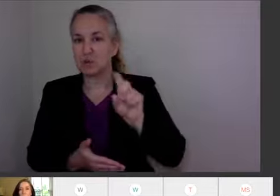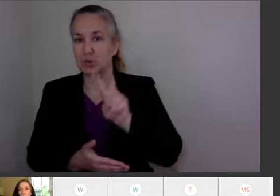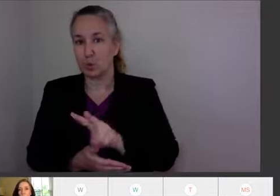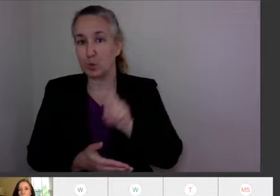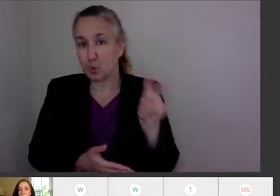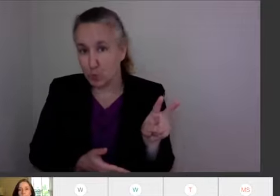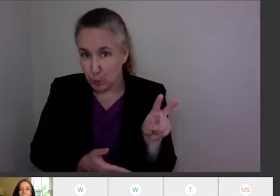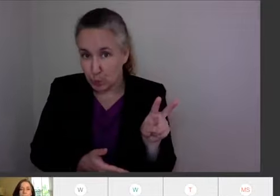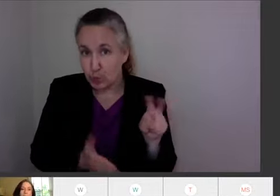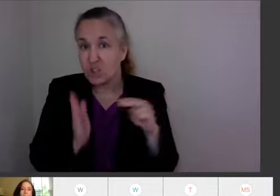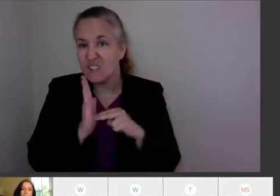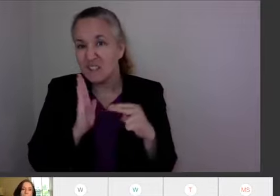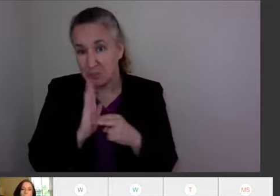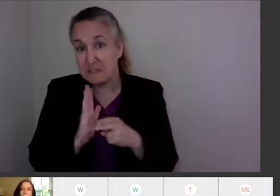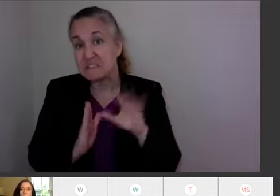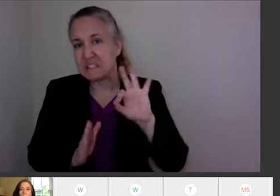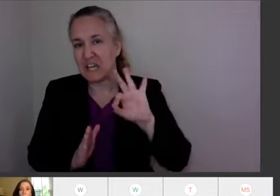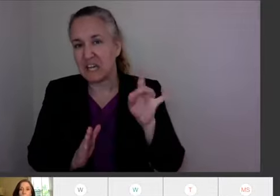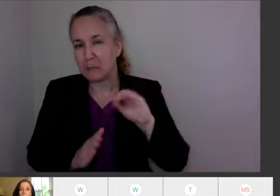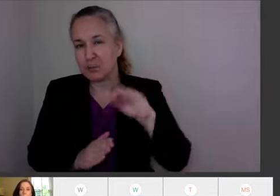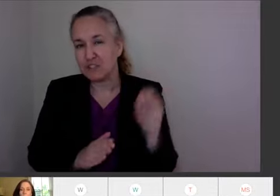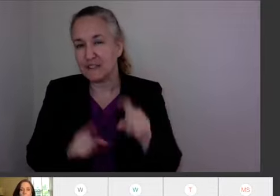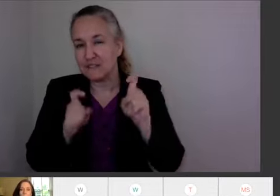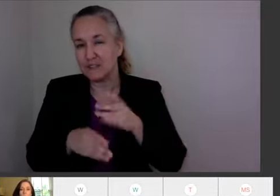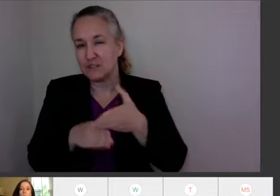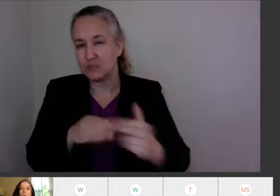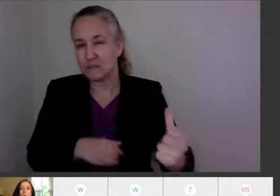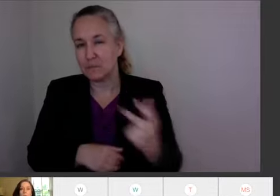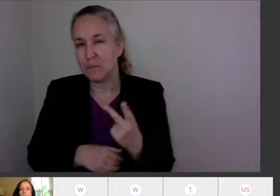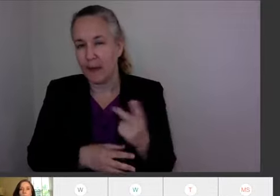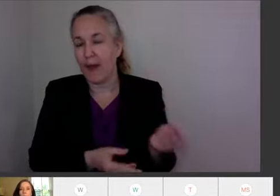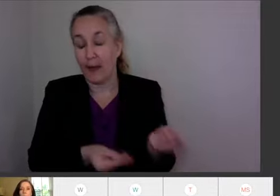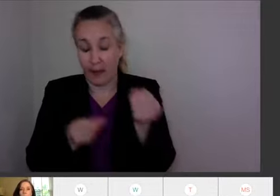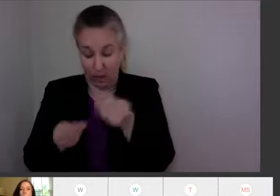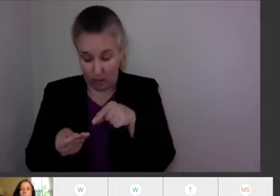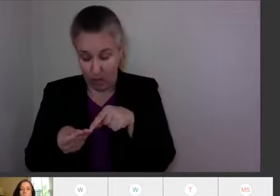10,622, which represents 98% of the total.